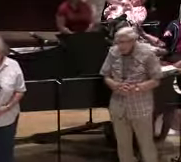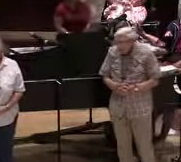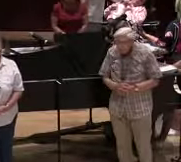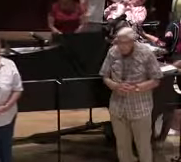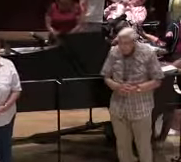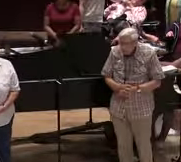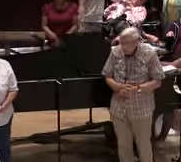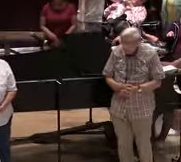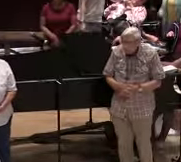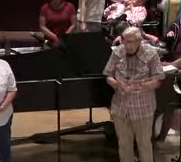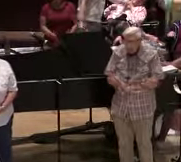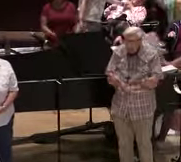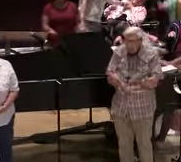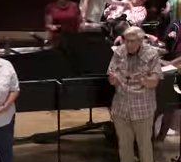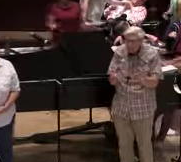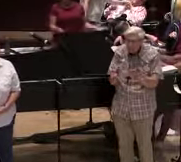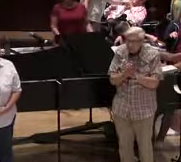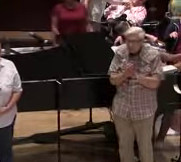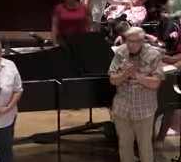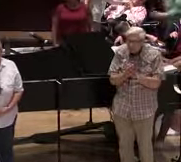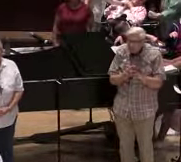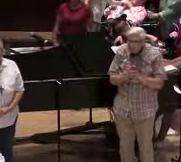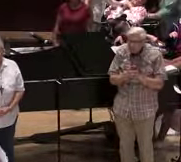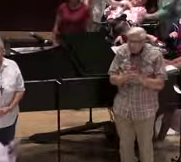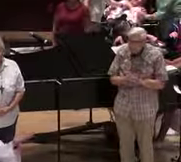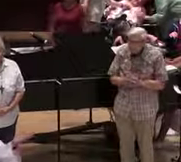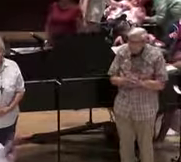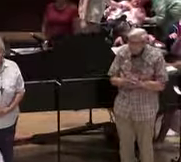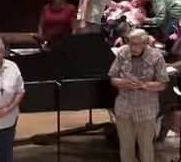God's peace be with you. Thank you very